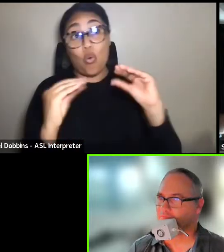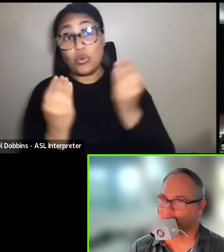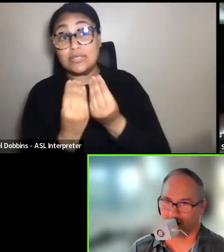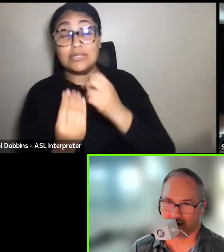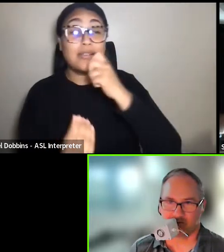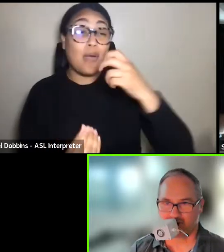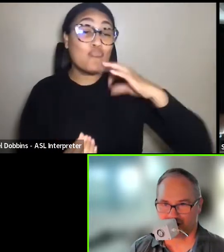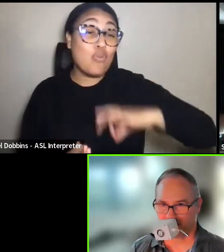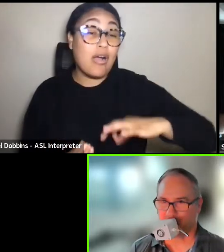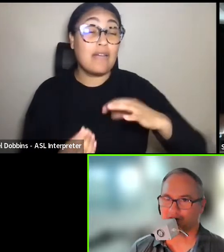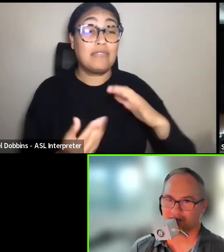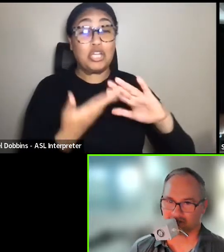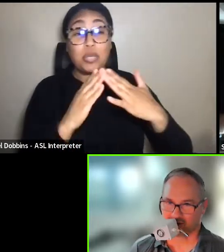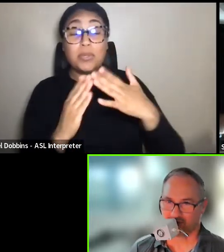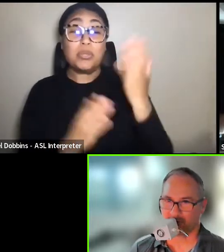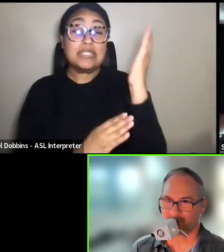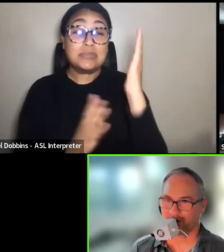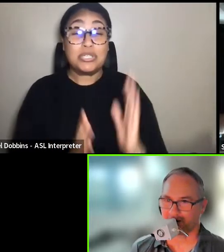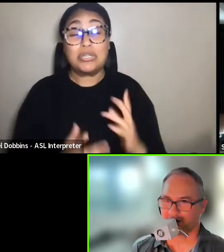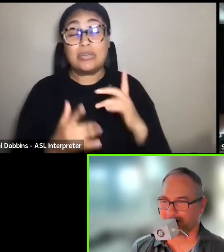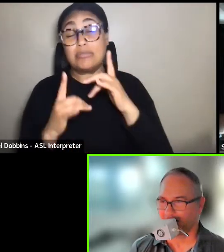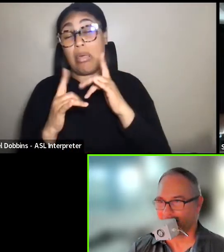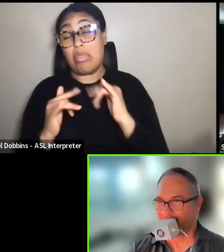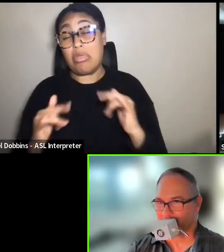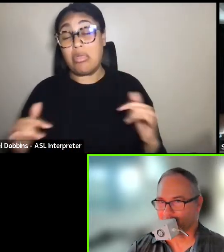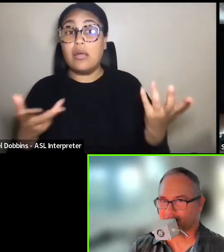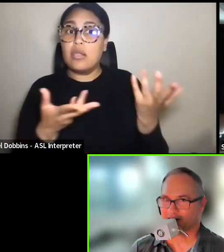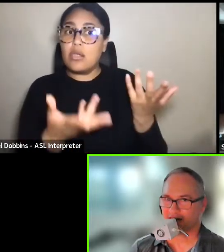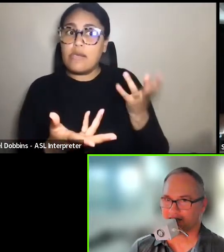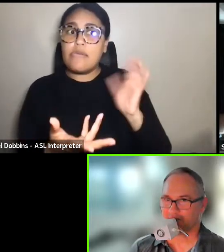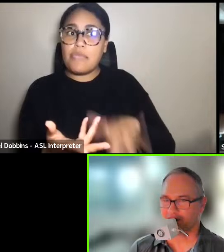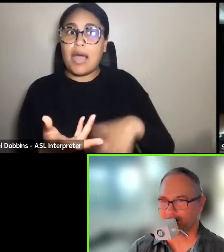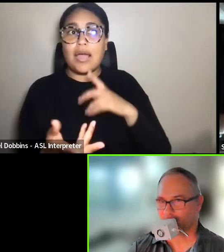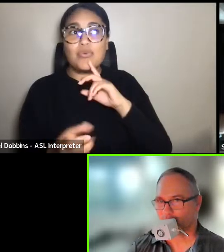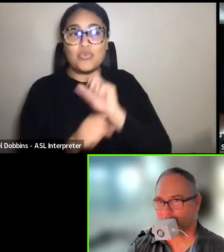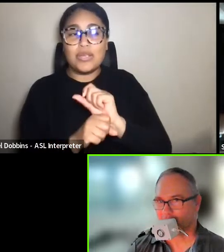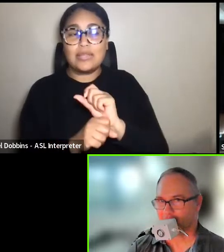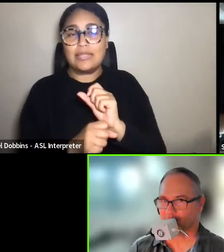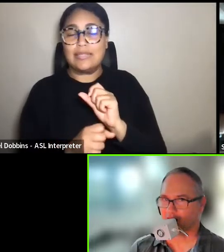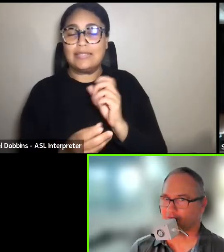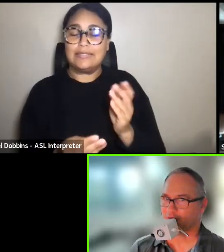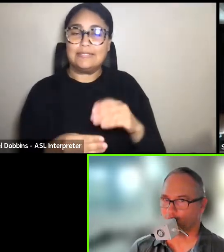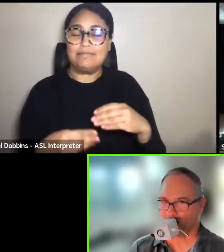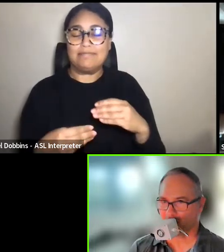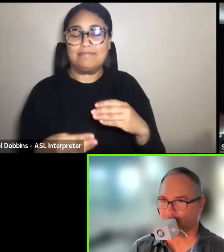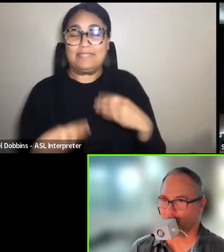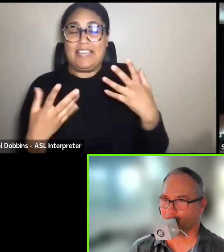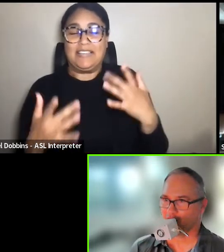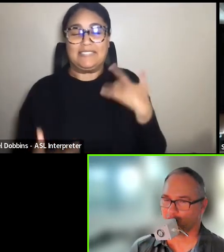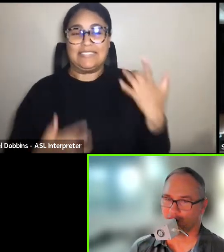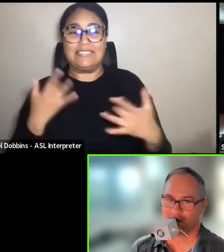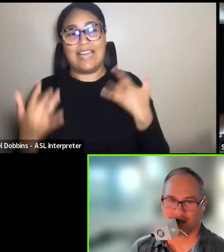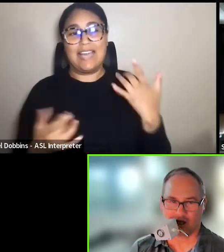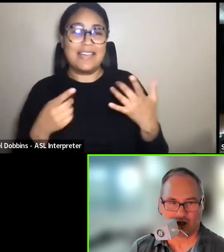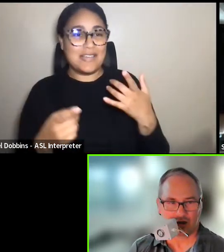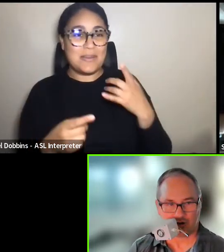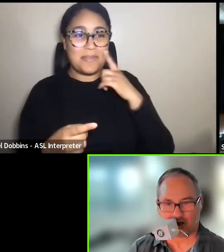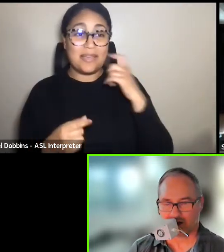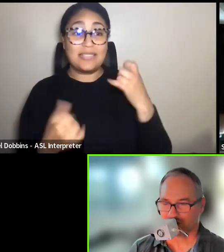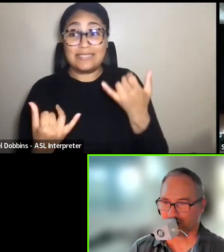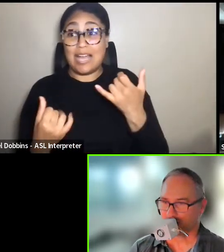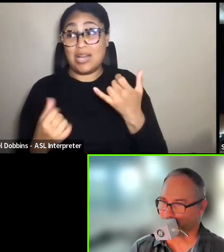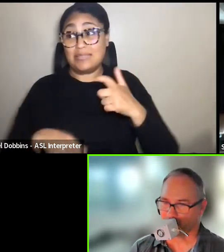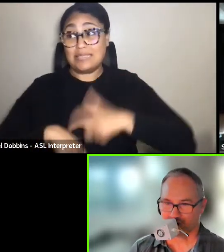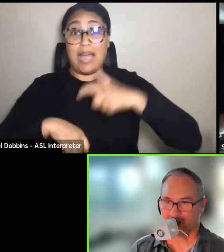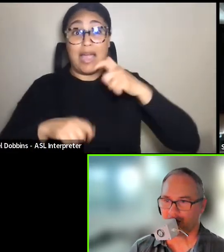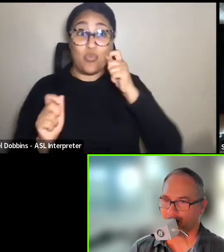and community speakers and so forth, right? I think that's what's exciting to me, is it really is a kind of a wake-up call. If we think learning